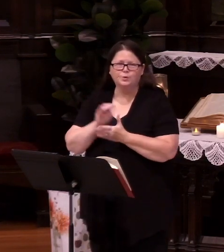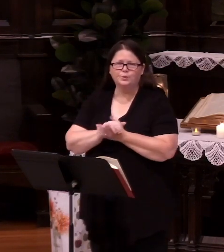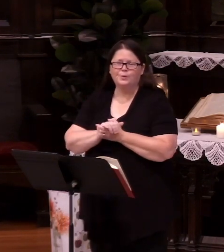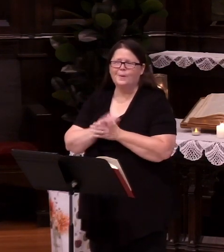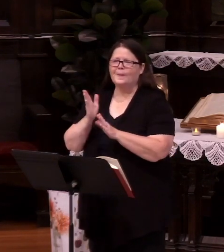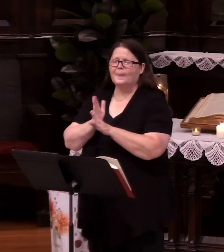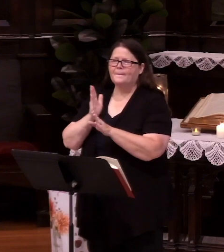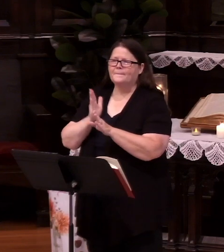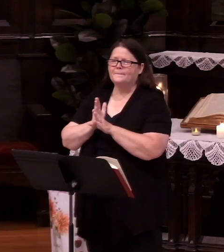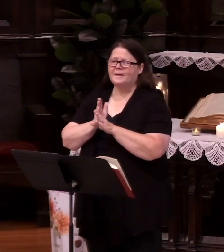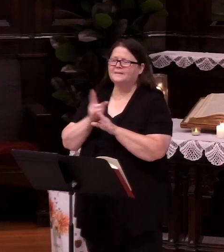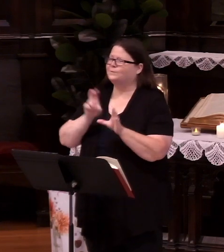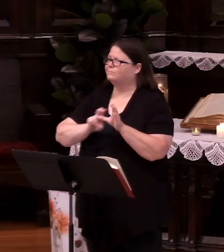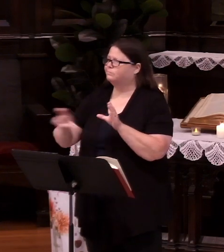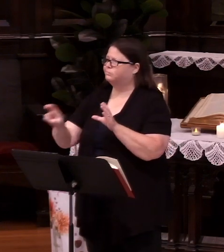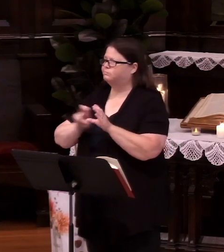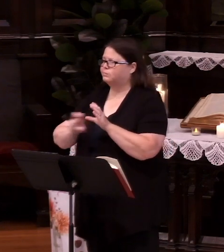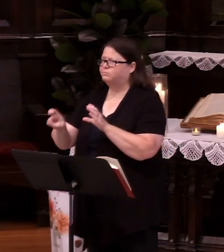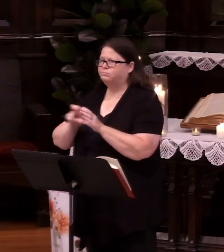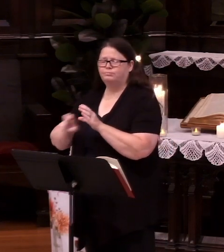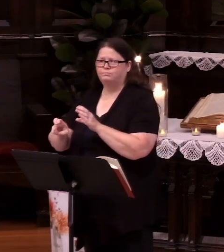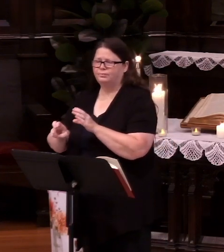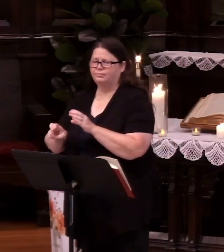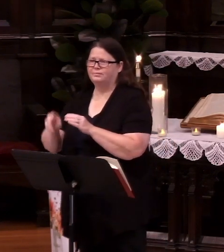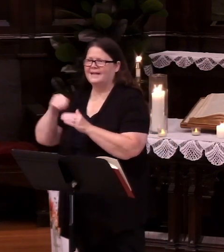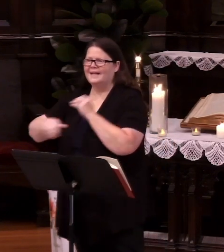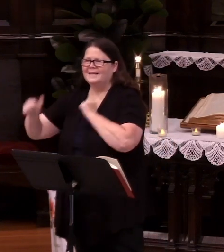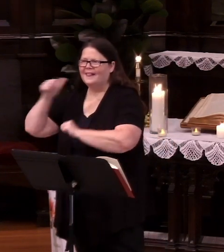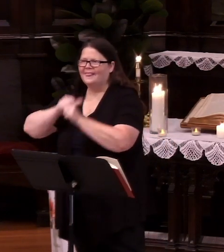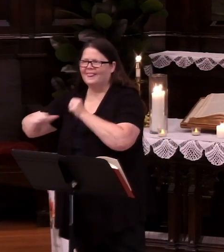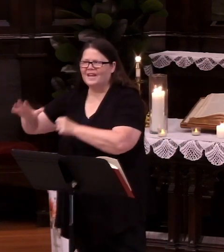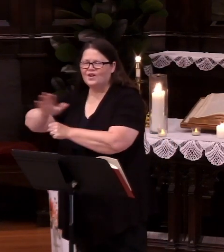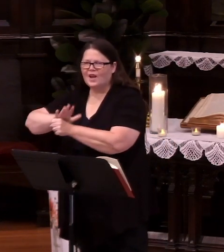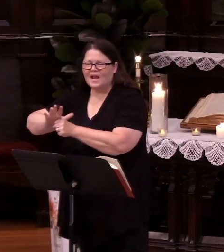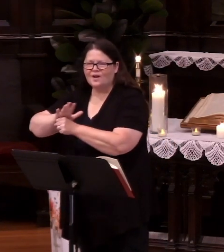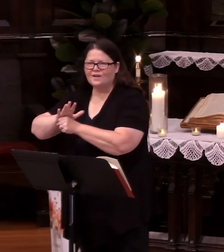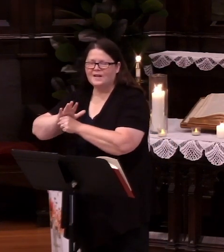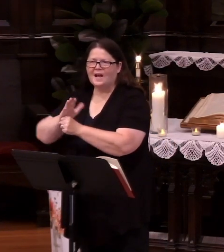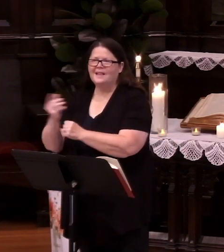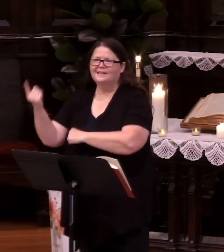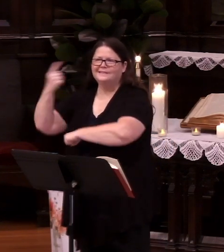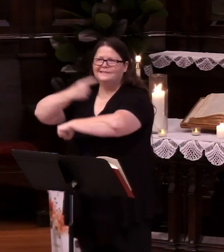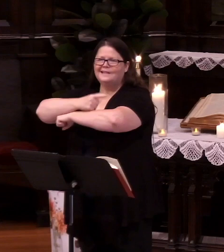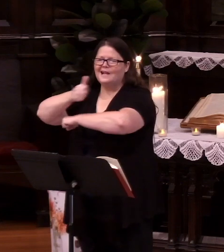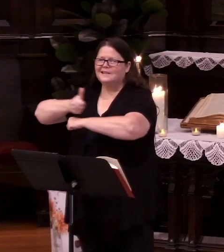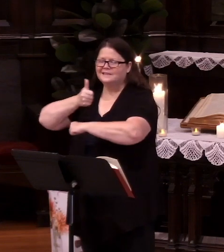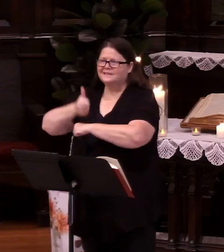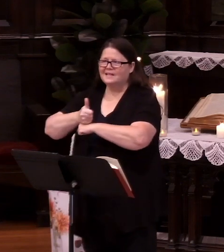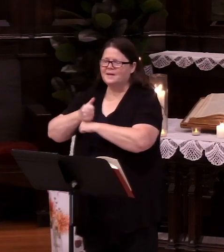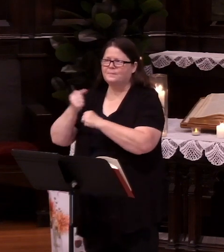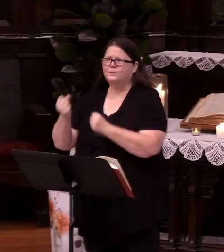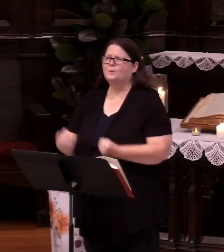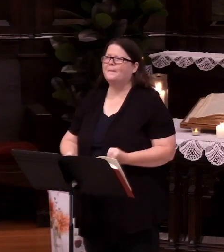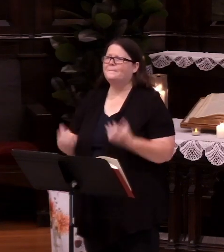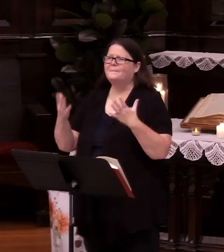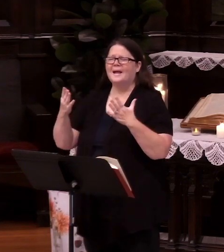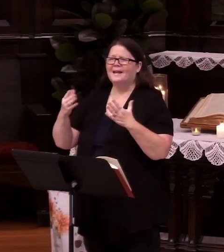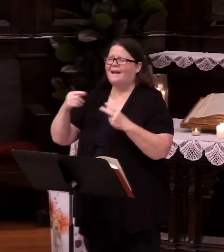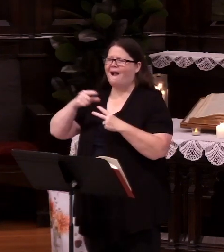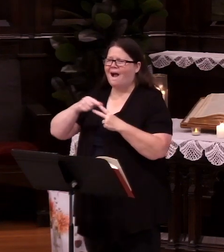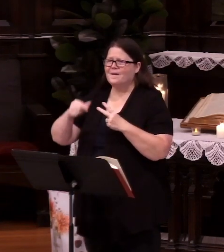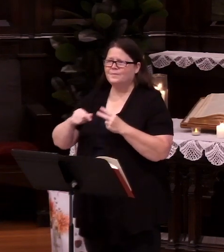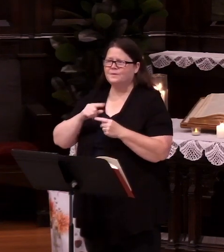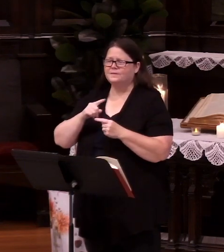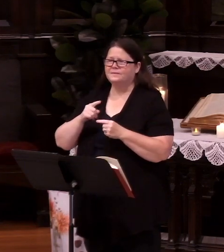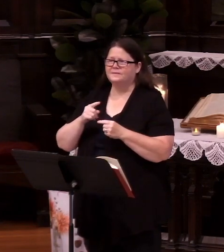off and picks you up right in the theater district. And the day is structured such that there are just so many options. Some of us, when we